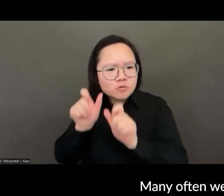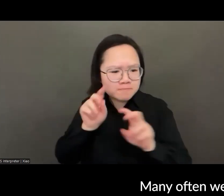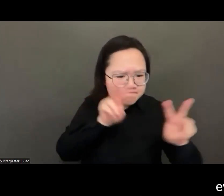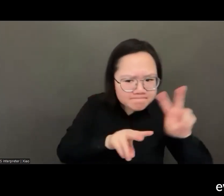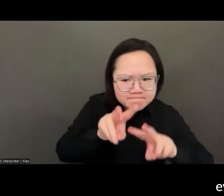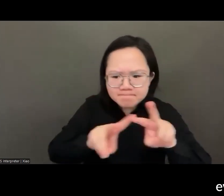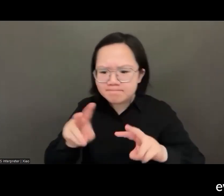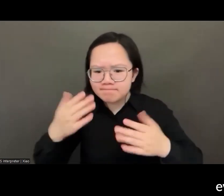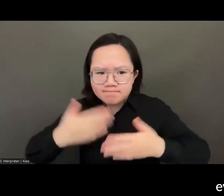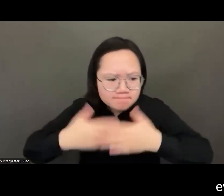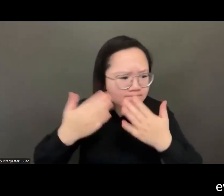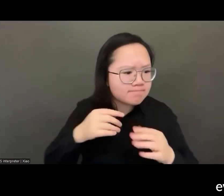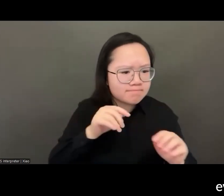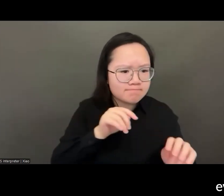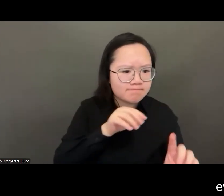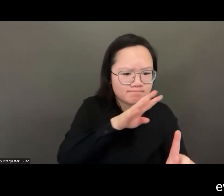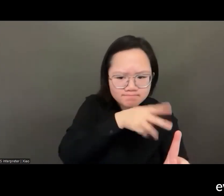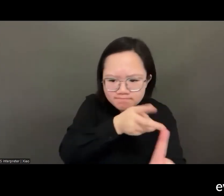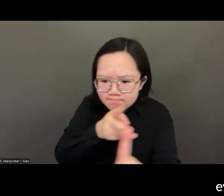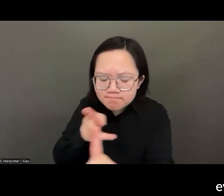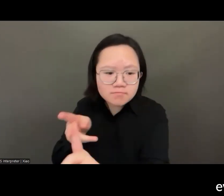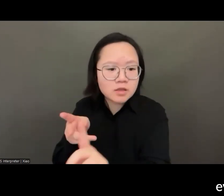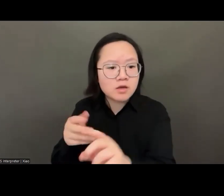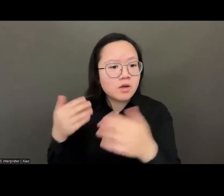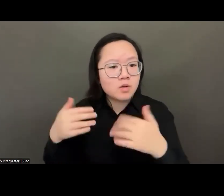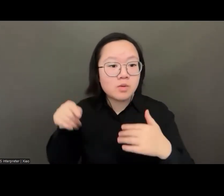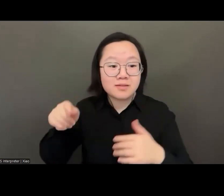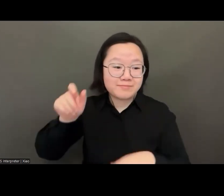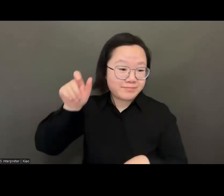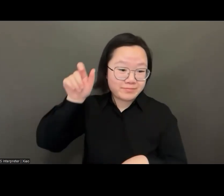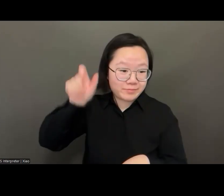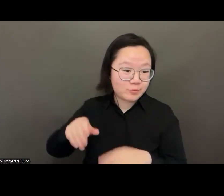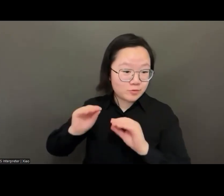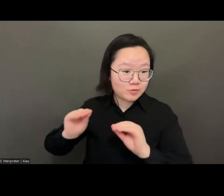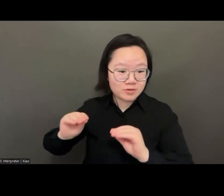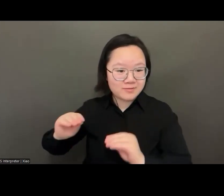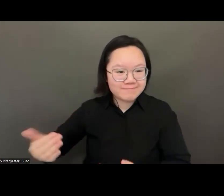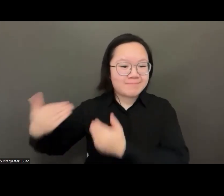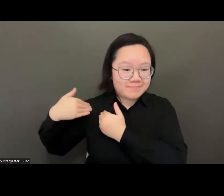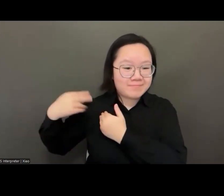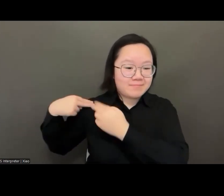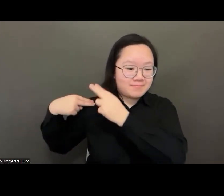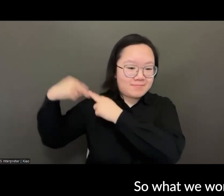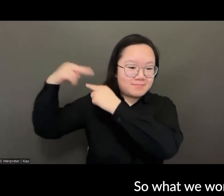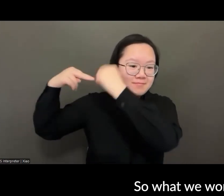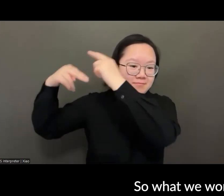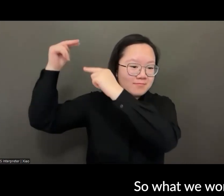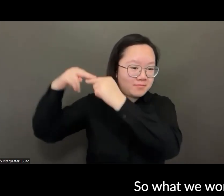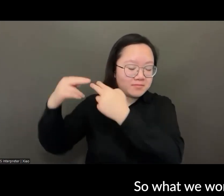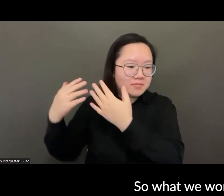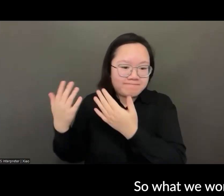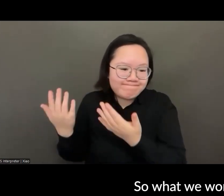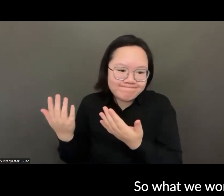teacher should do everything, but that's not possible for a teacher to look at every aspect many often. So what